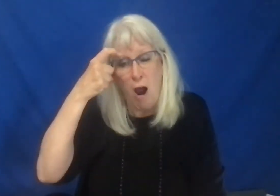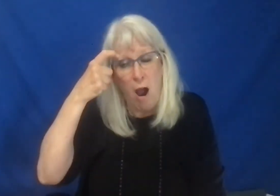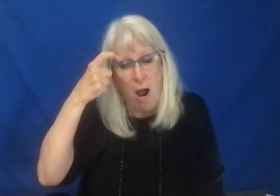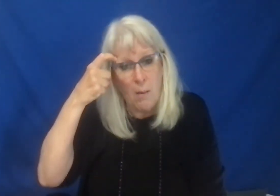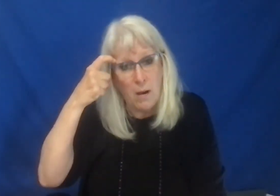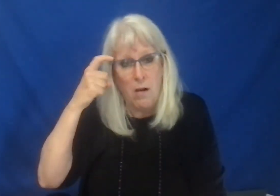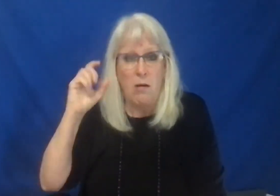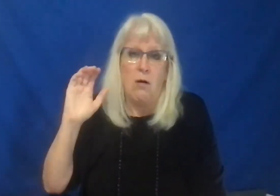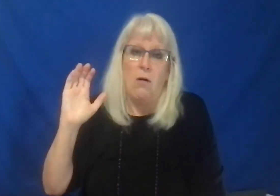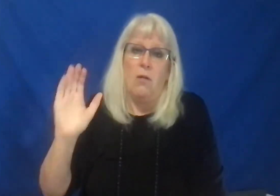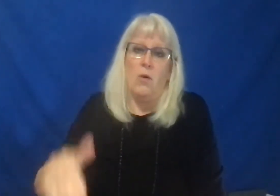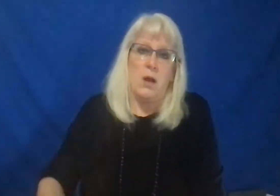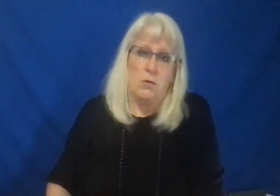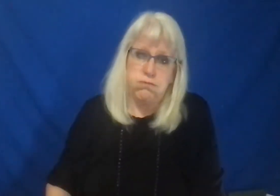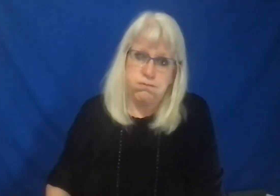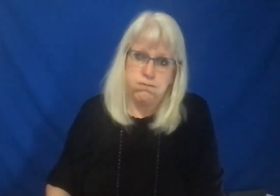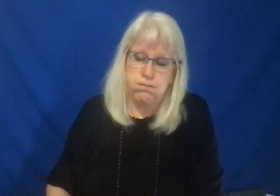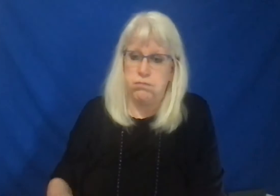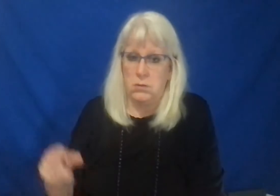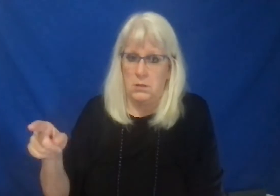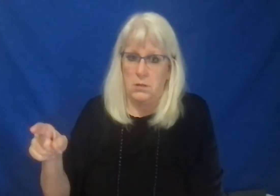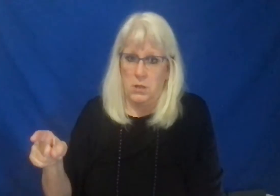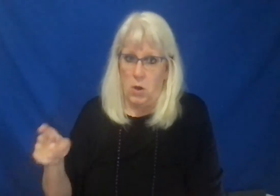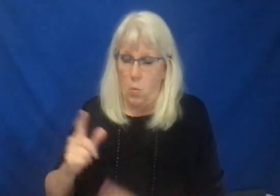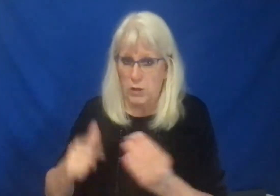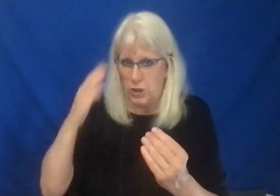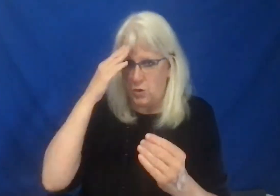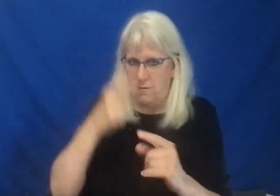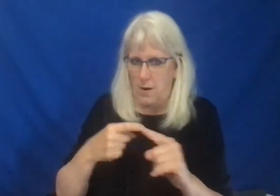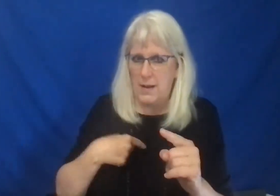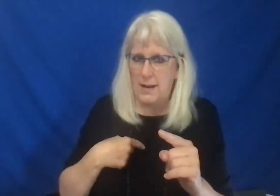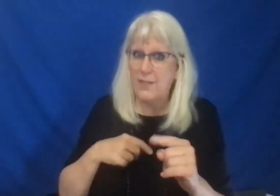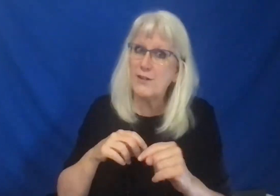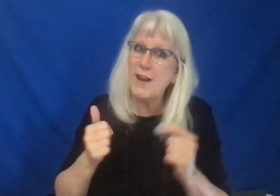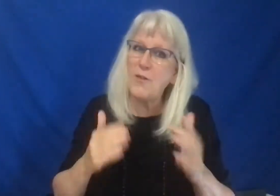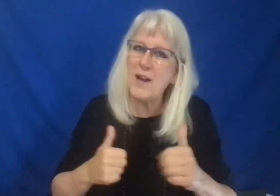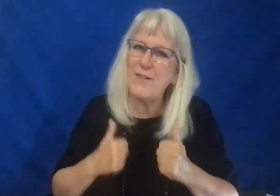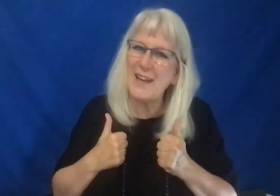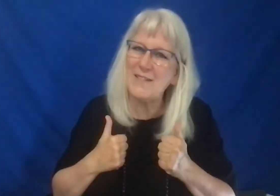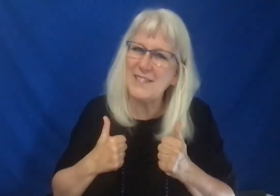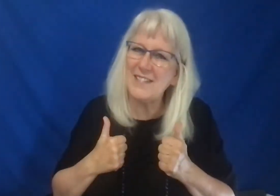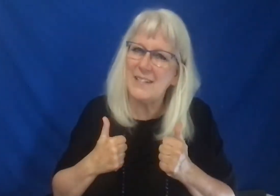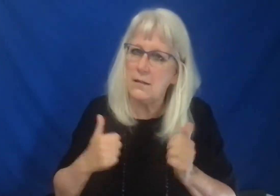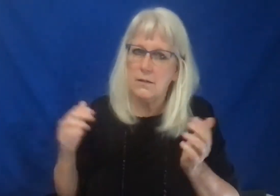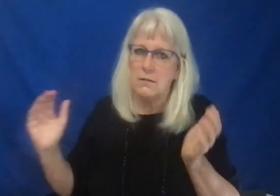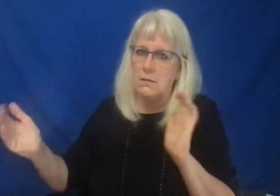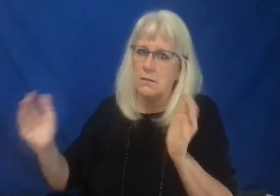what she knew from me was that there was another way to live, and that there was another type of household, and there was another type